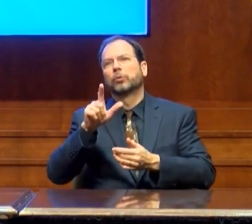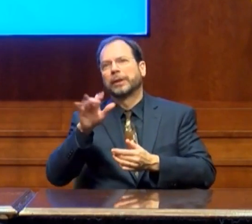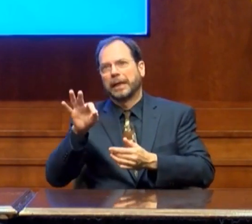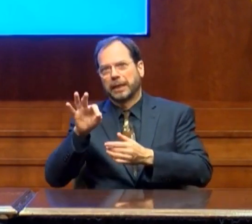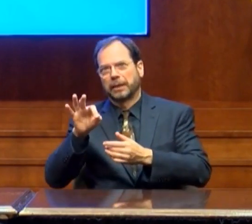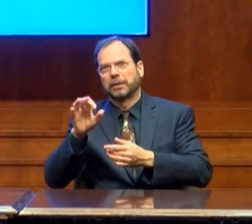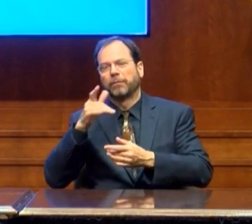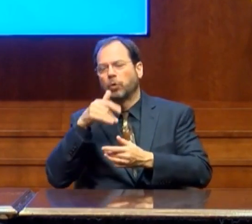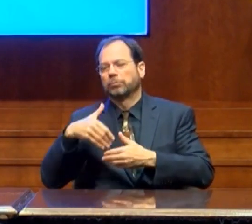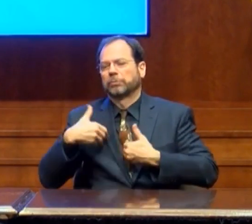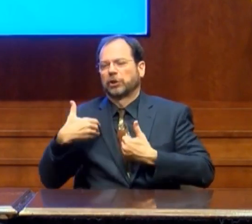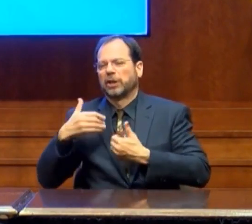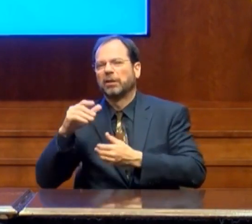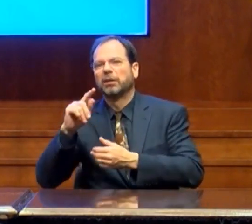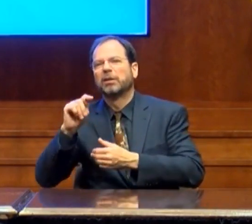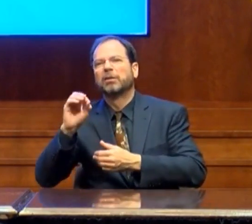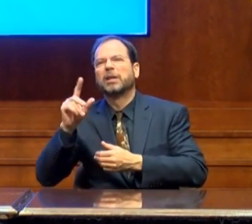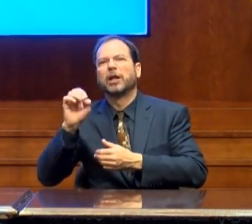22,281 toddler spots,